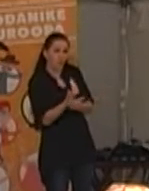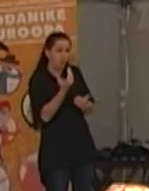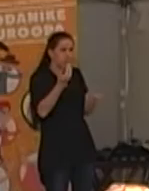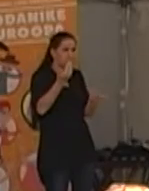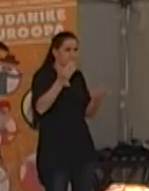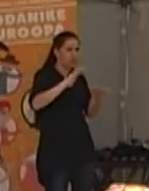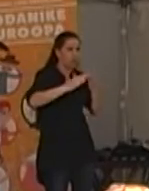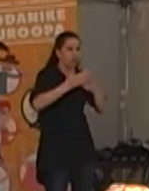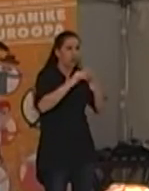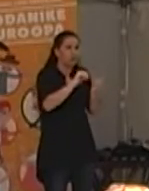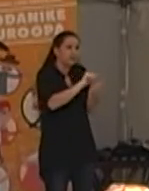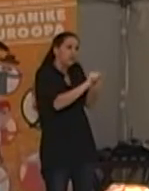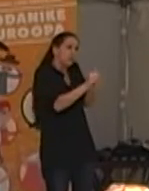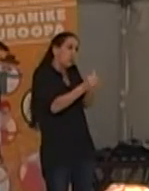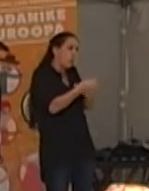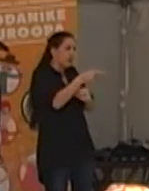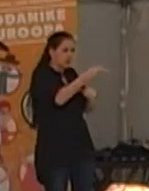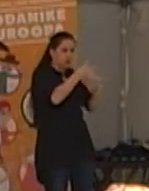But above all, there,